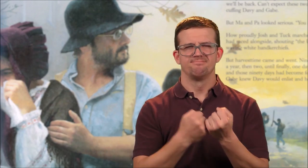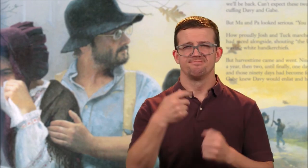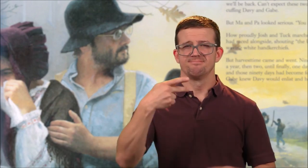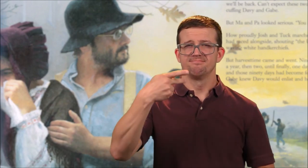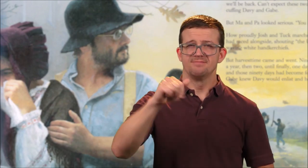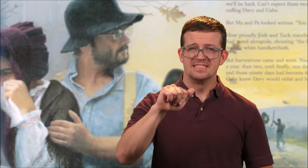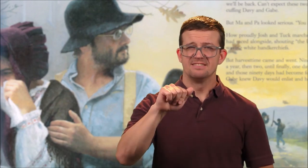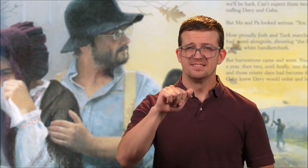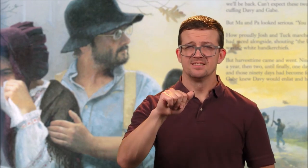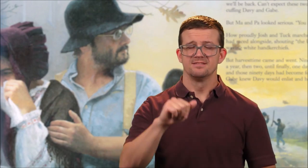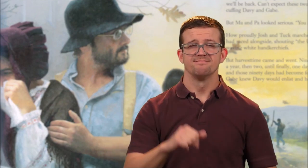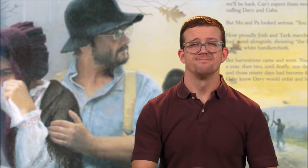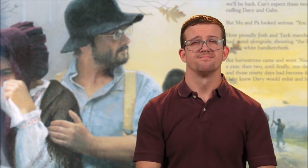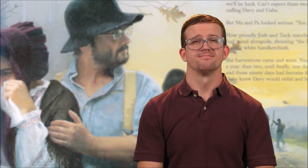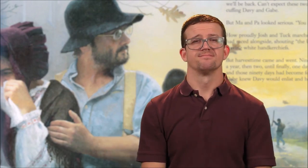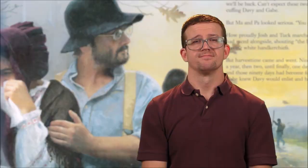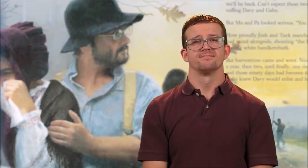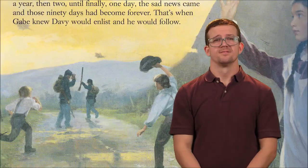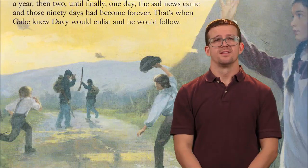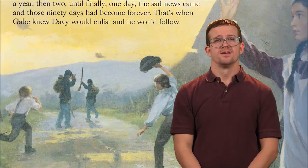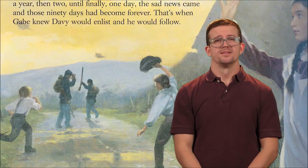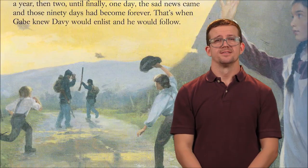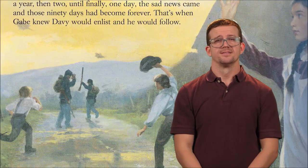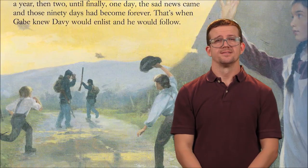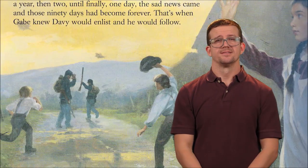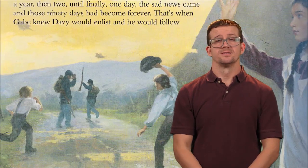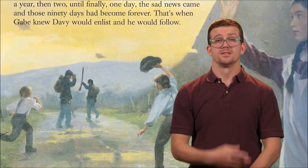"You are sons of the old Pennsylvania now," they said.